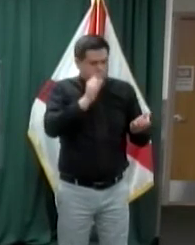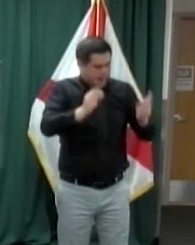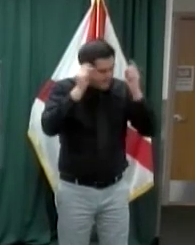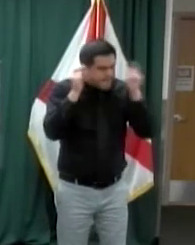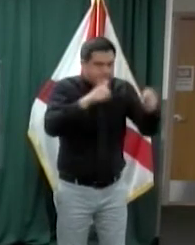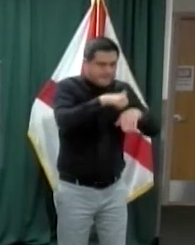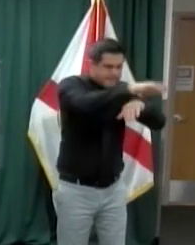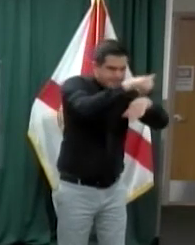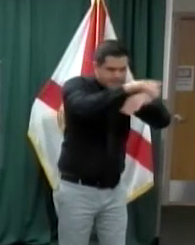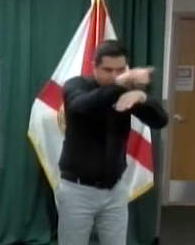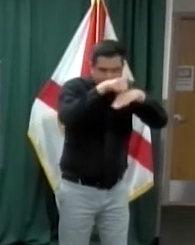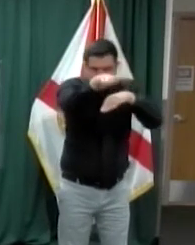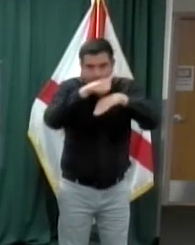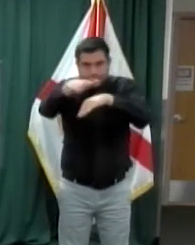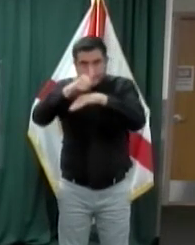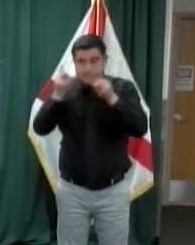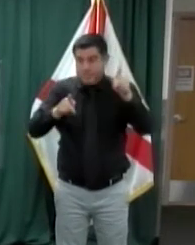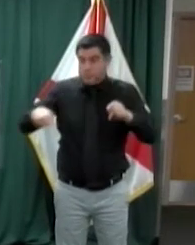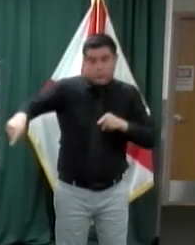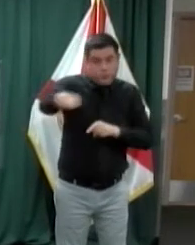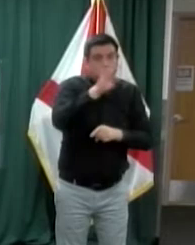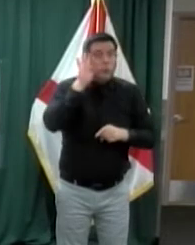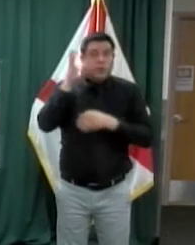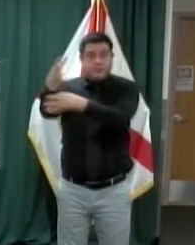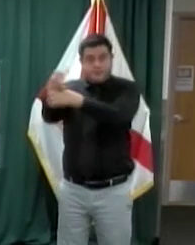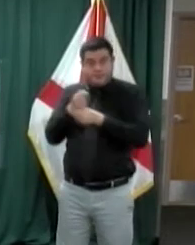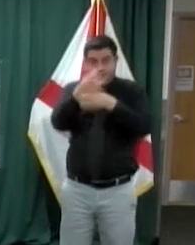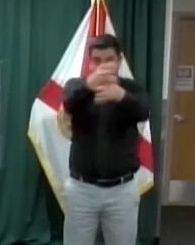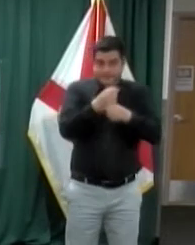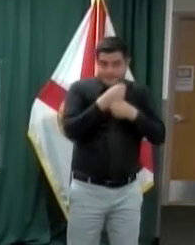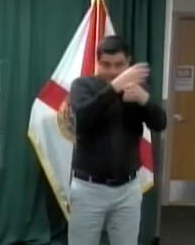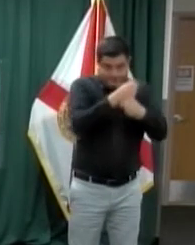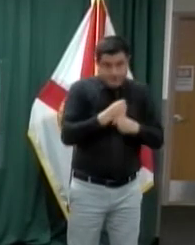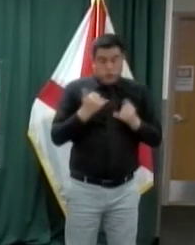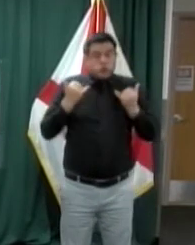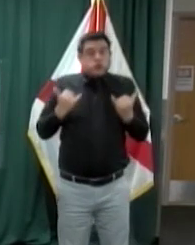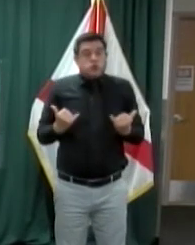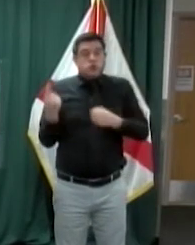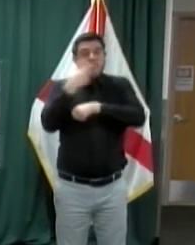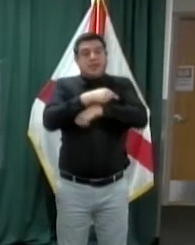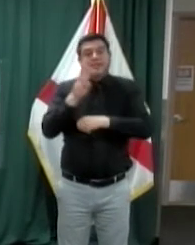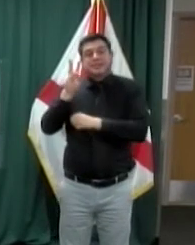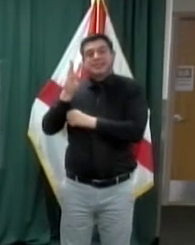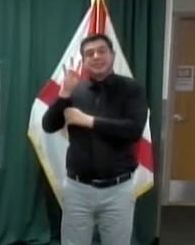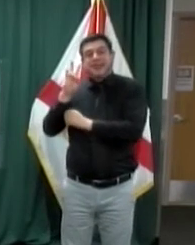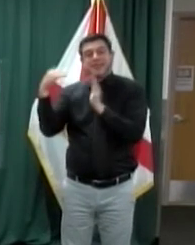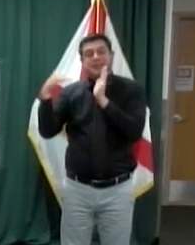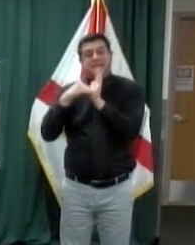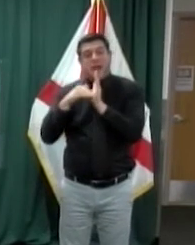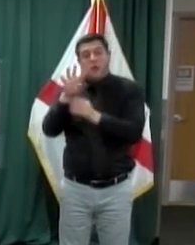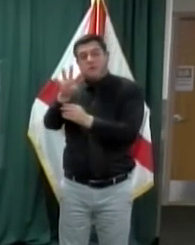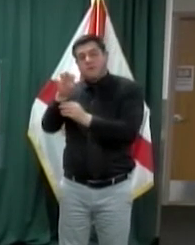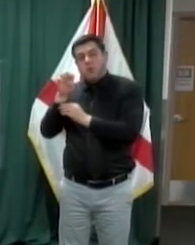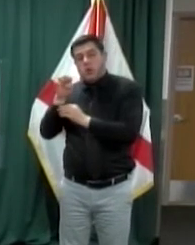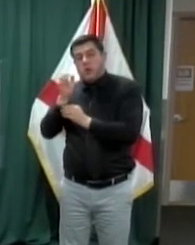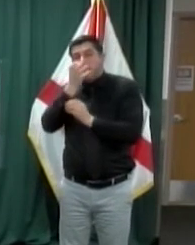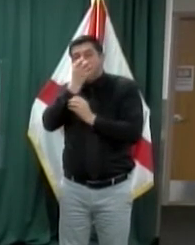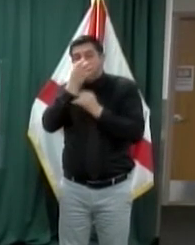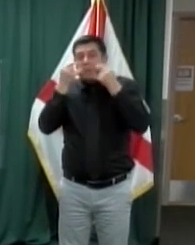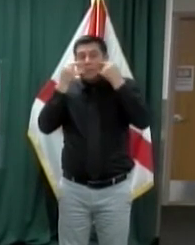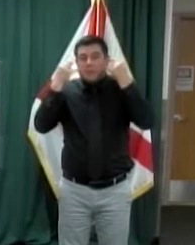community. 67,400 again masks delivered to 77 assisted living facilities and nursing homes today alone.